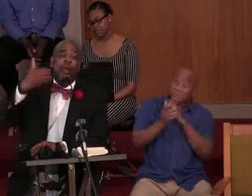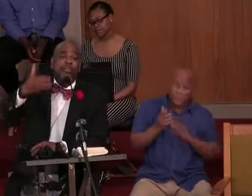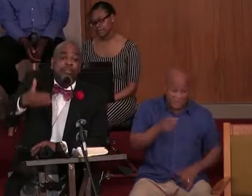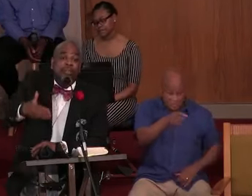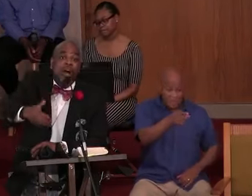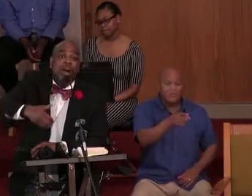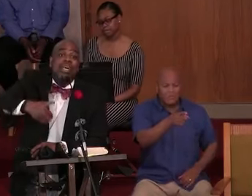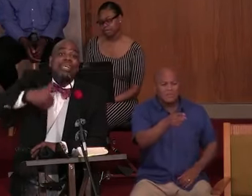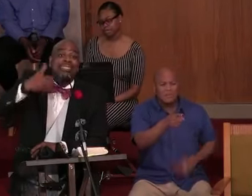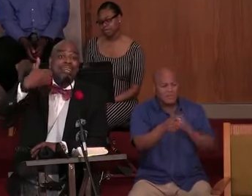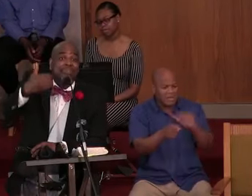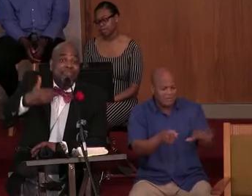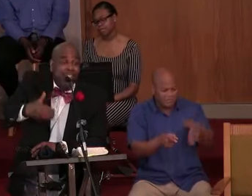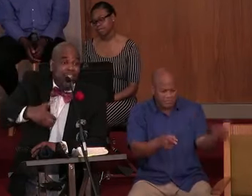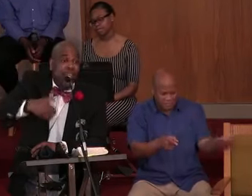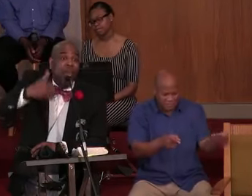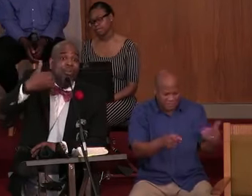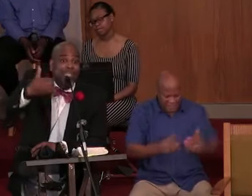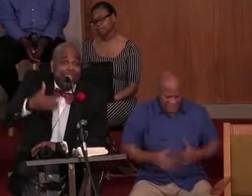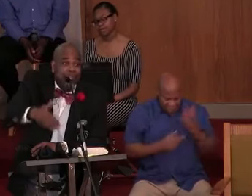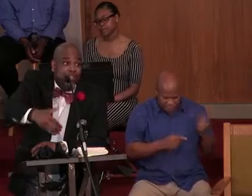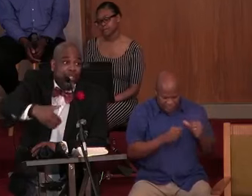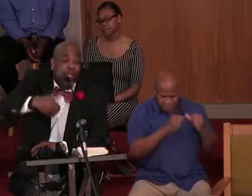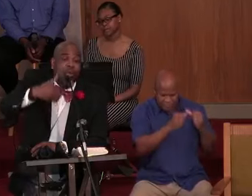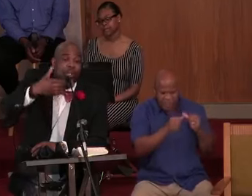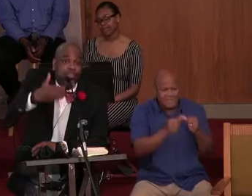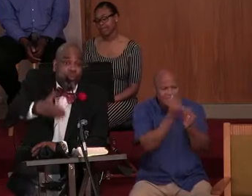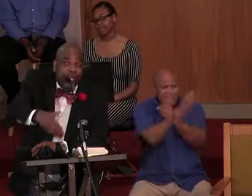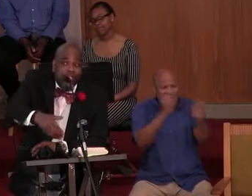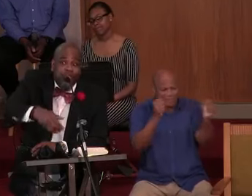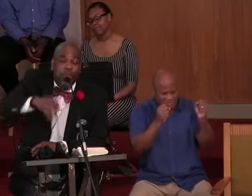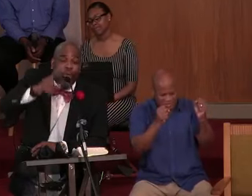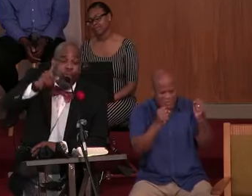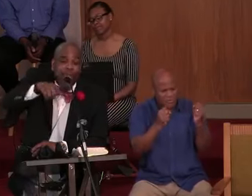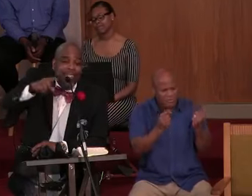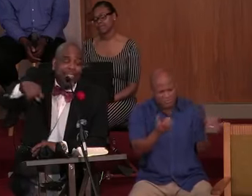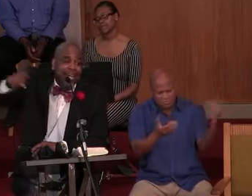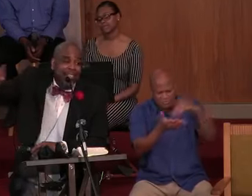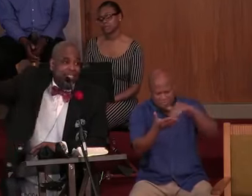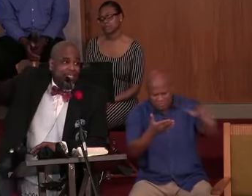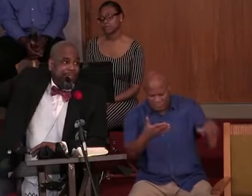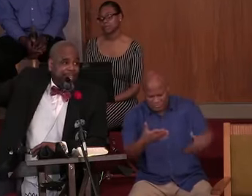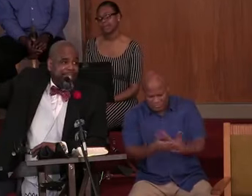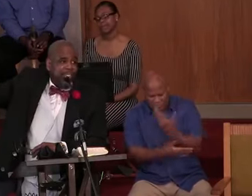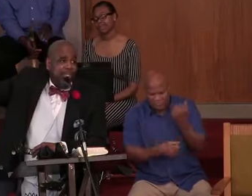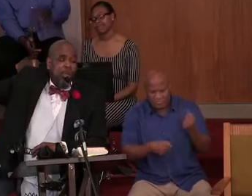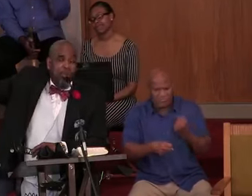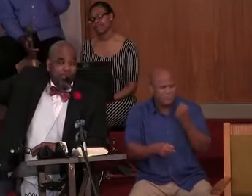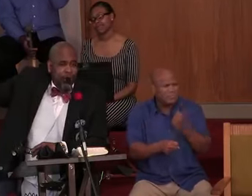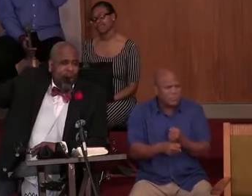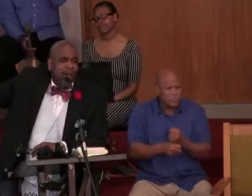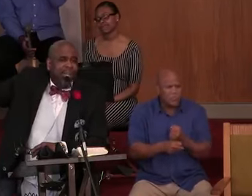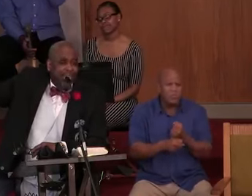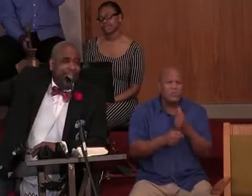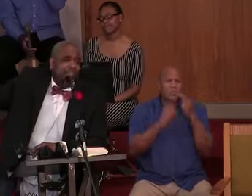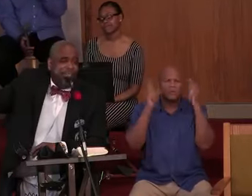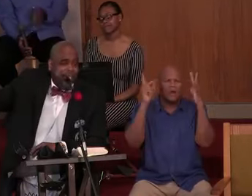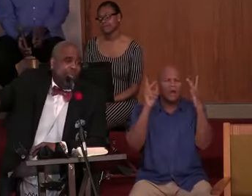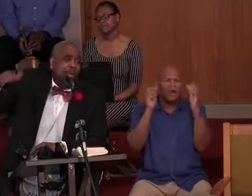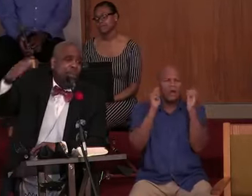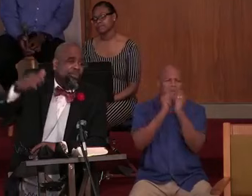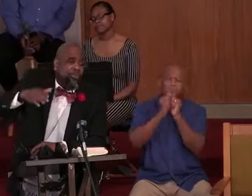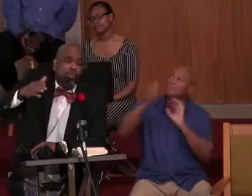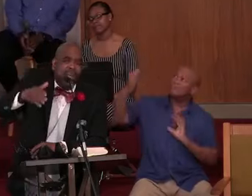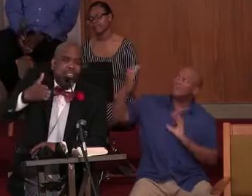The promise of God is salvation, redemption, restoration, reconciling, justification with God